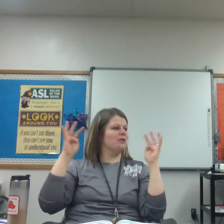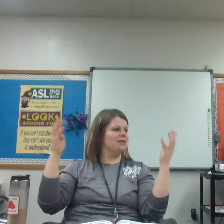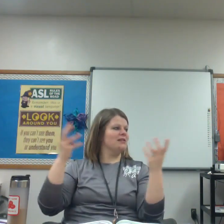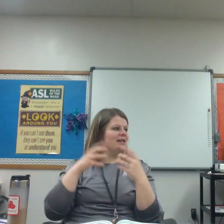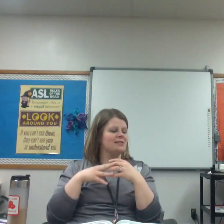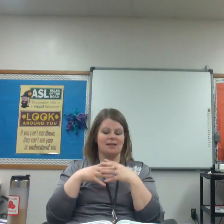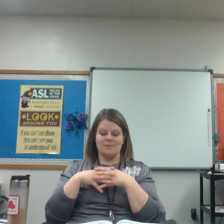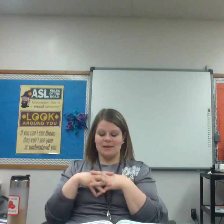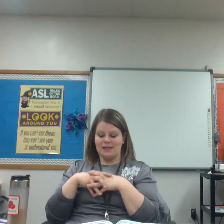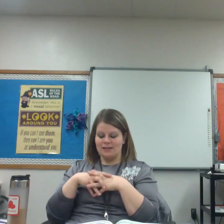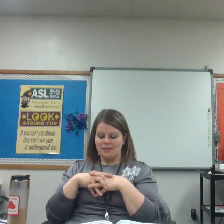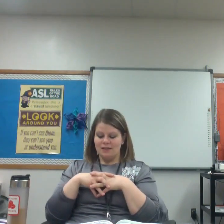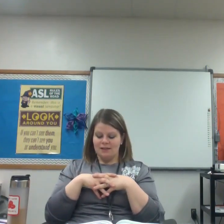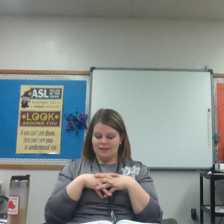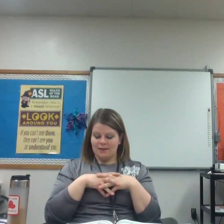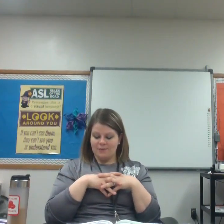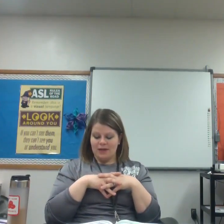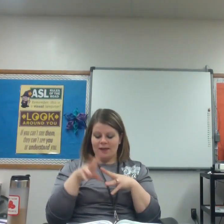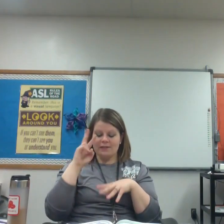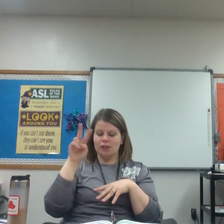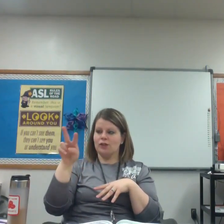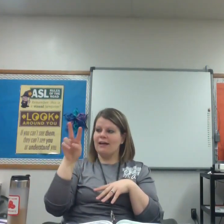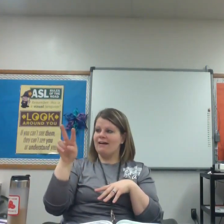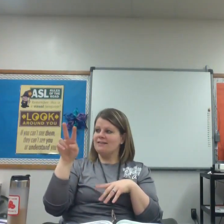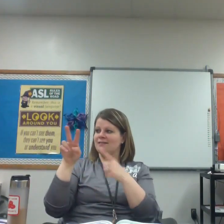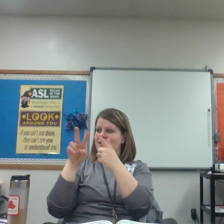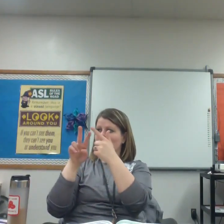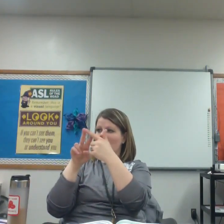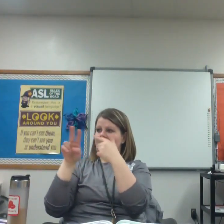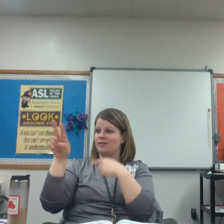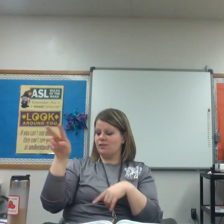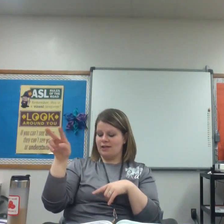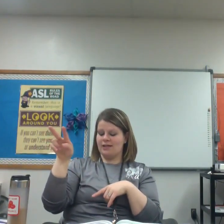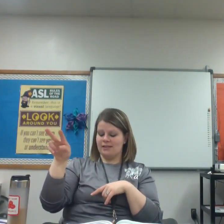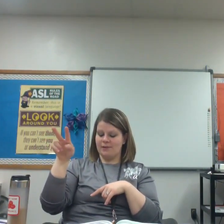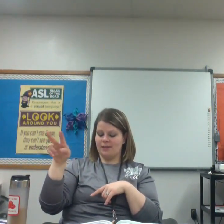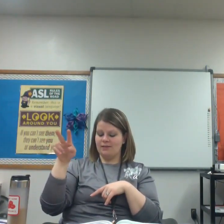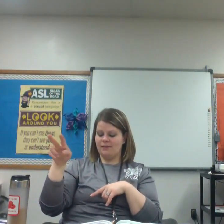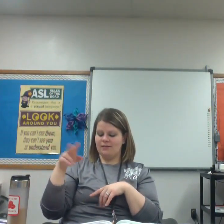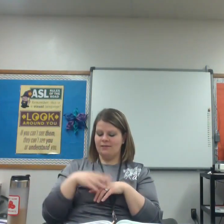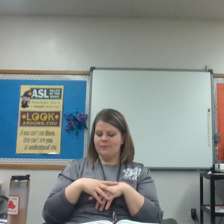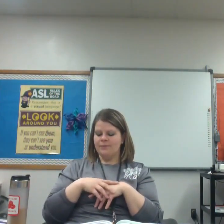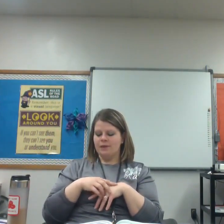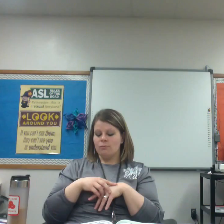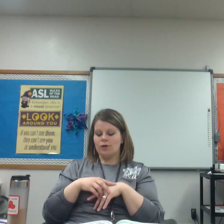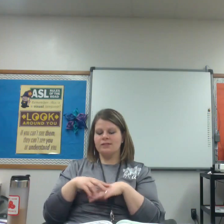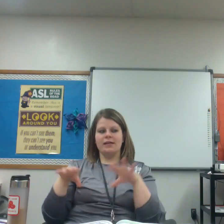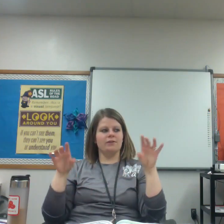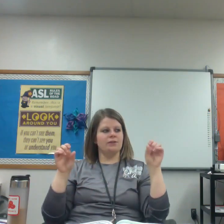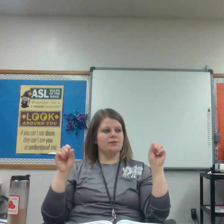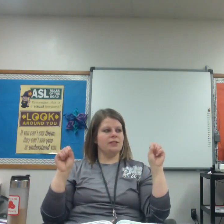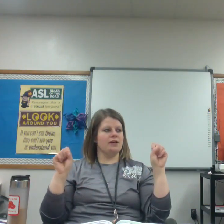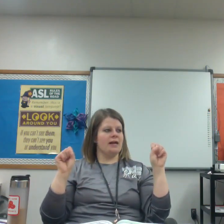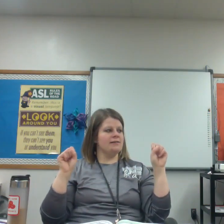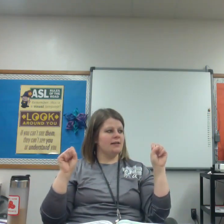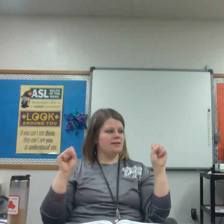use that as a setup like that. Yep. And then to look at is like your eyes. You're looking at something. Motorcycle, you're using your S hand